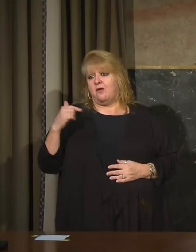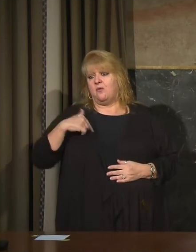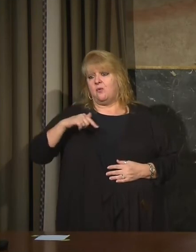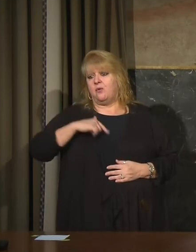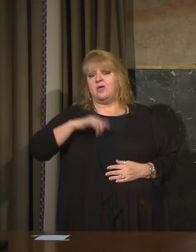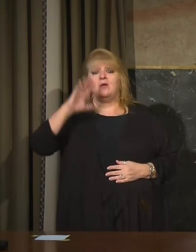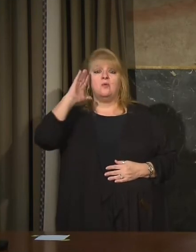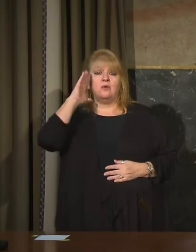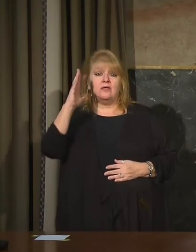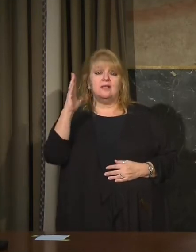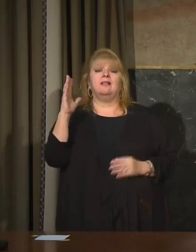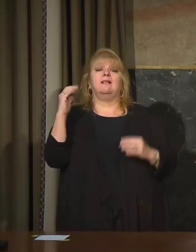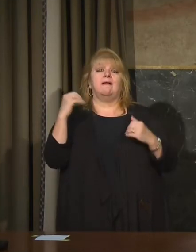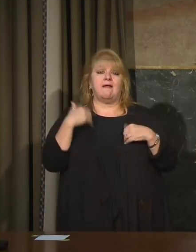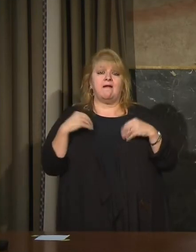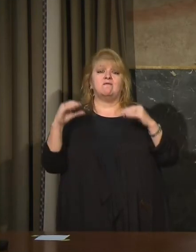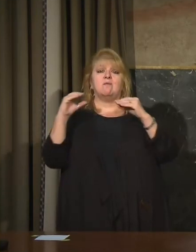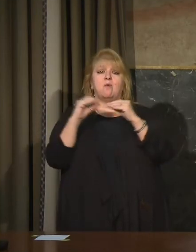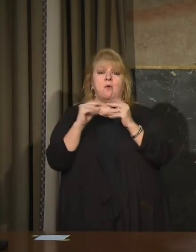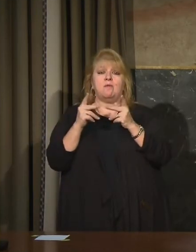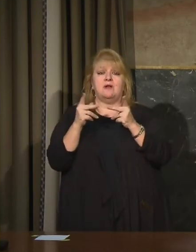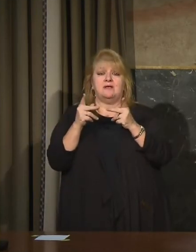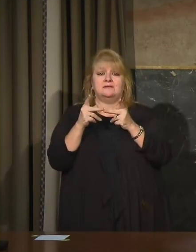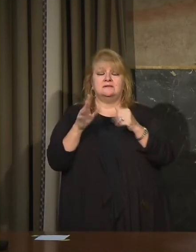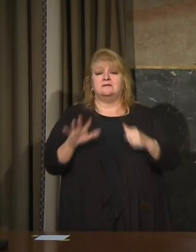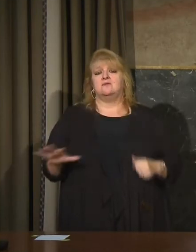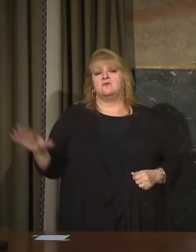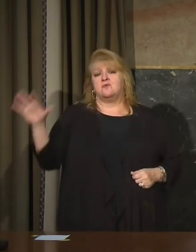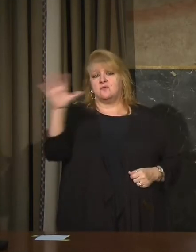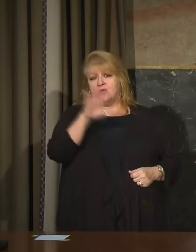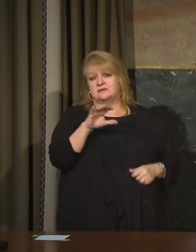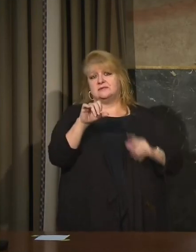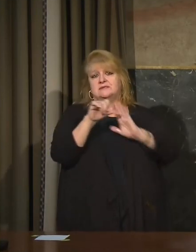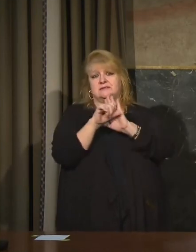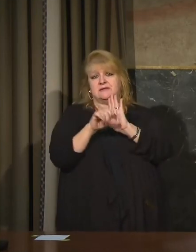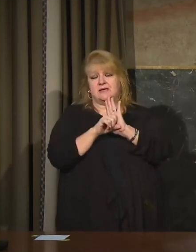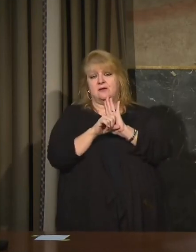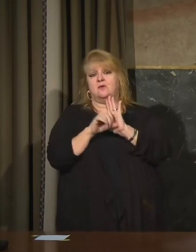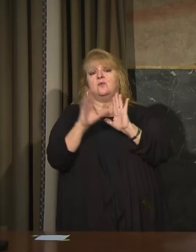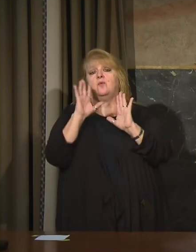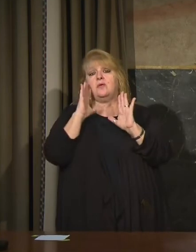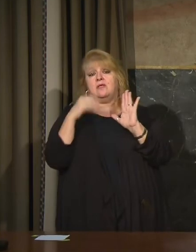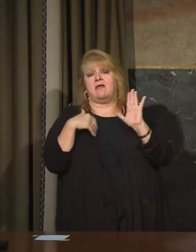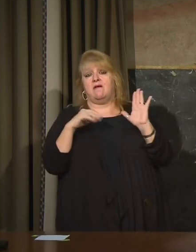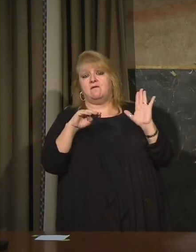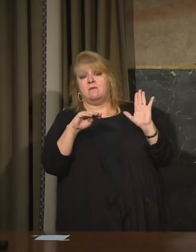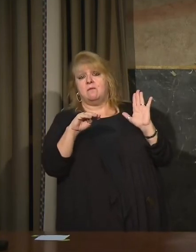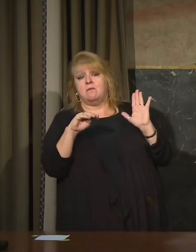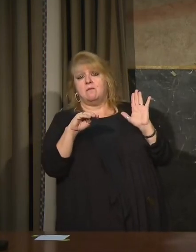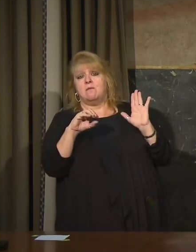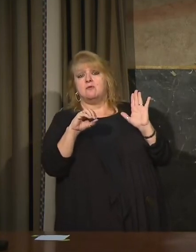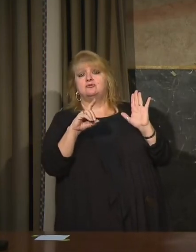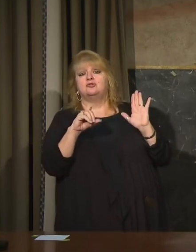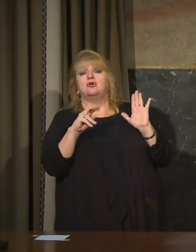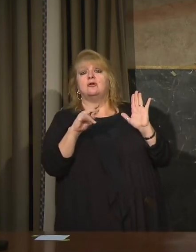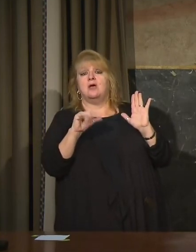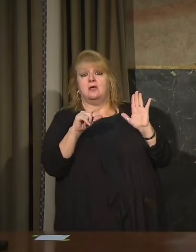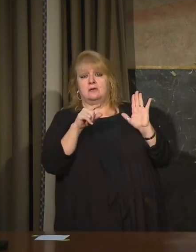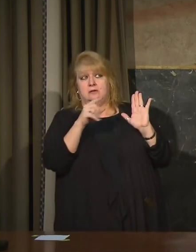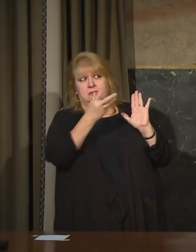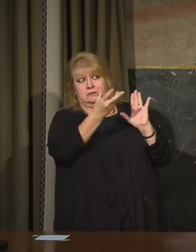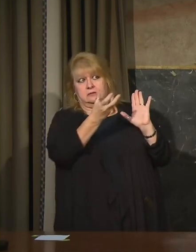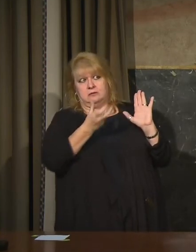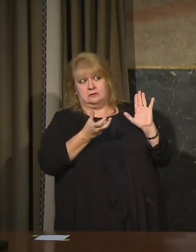locations across the state that will receive the Moderna vaccine to be administered to individuals